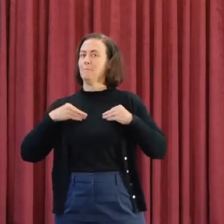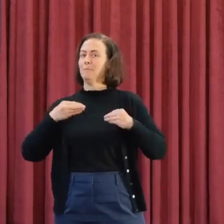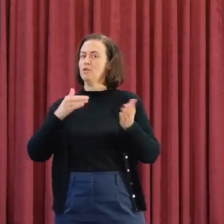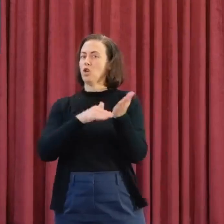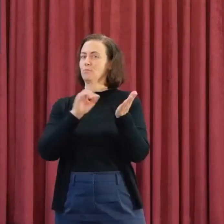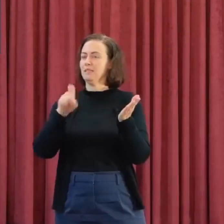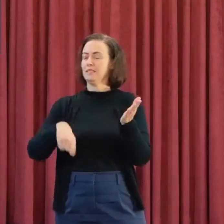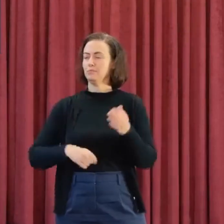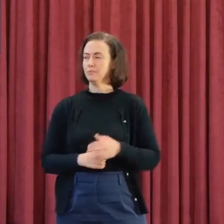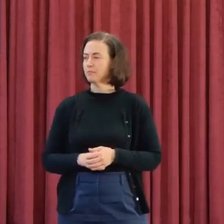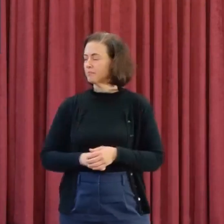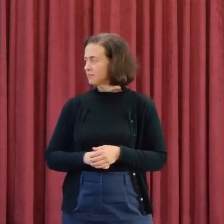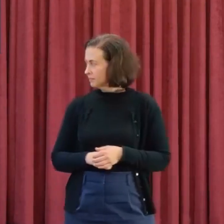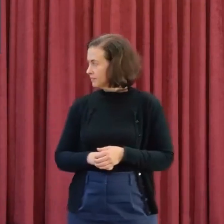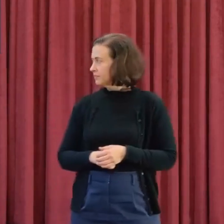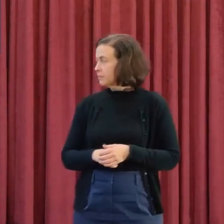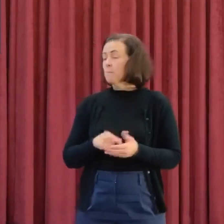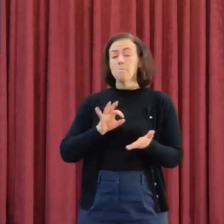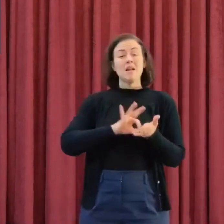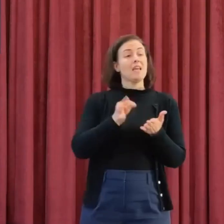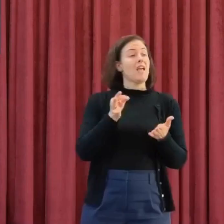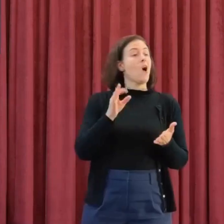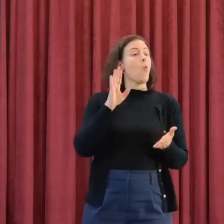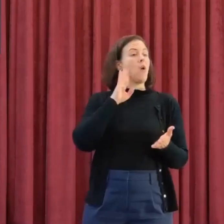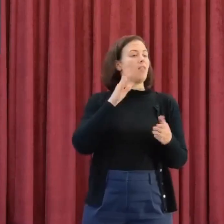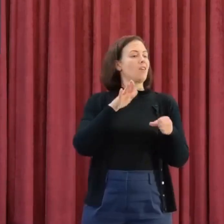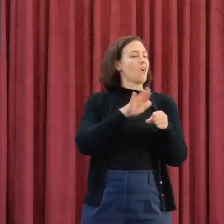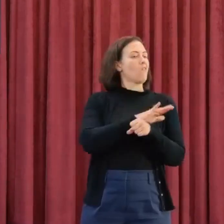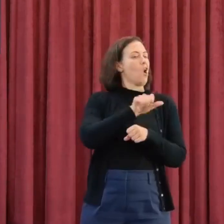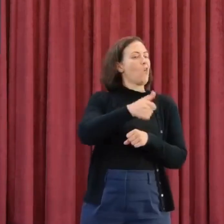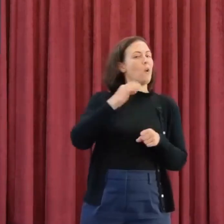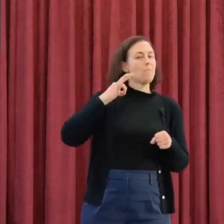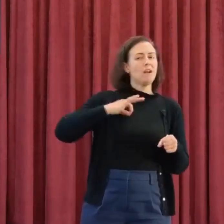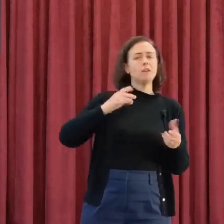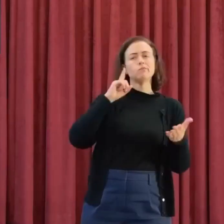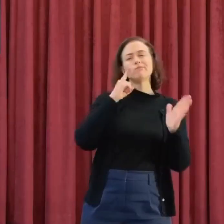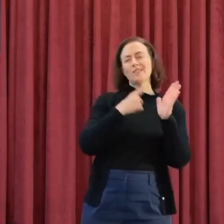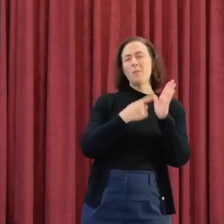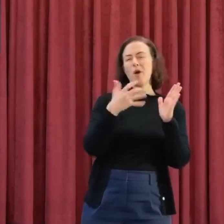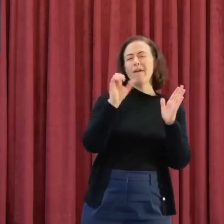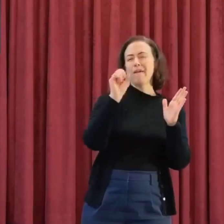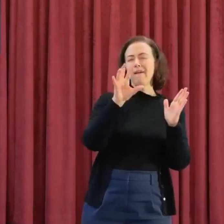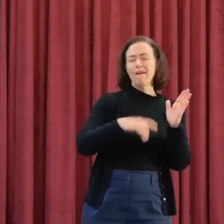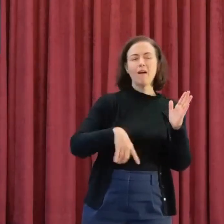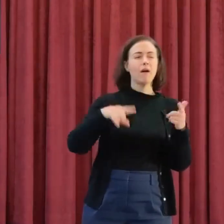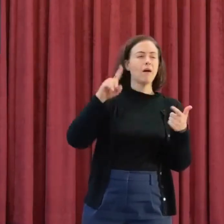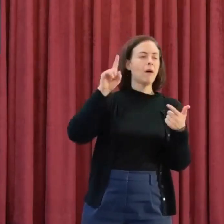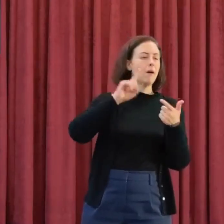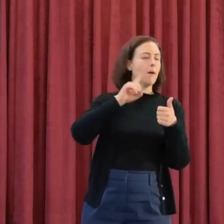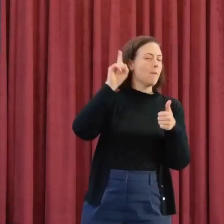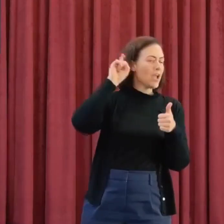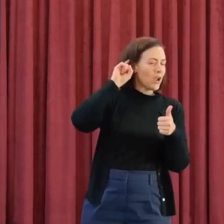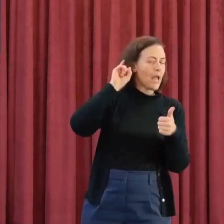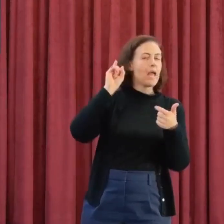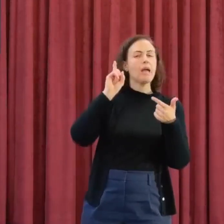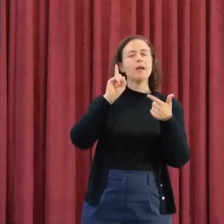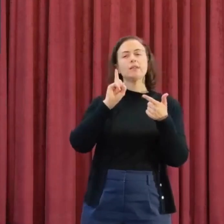Medi-Cal covers extra benefits not covered by Medicare, such as hearing aids and incontinence